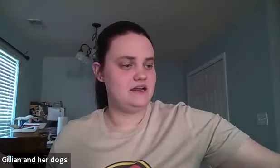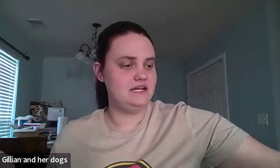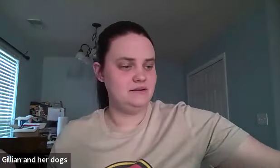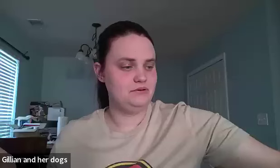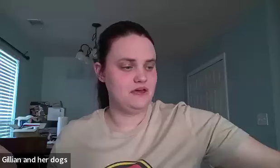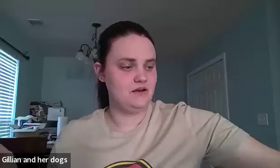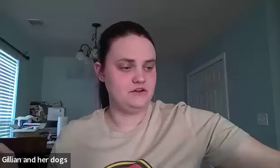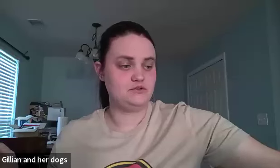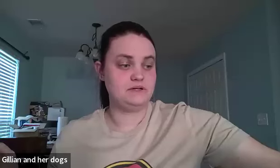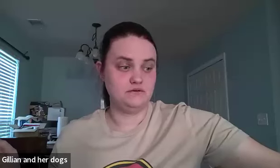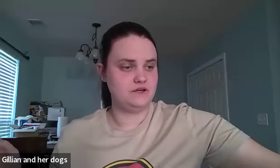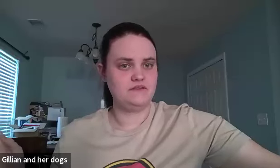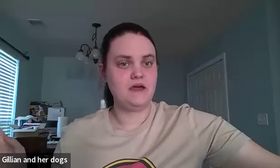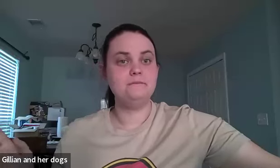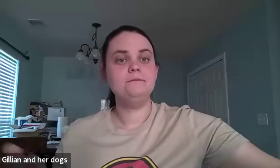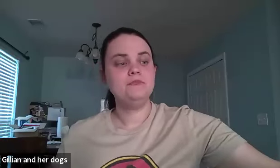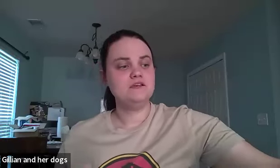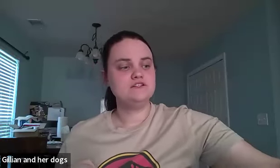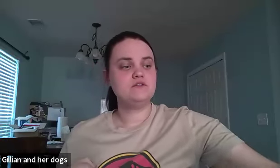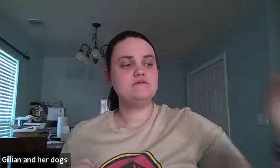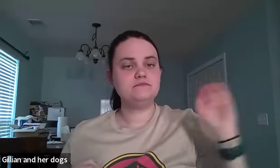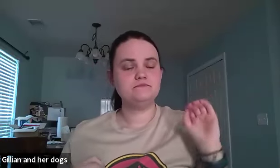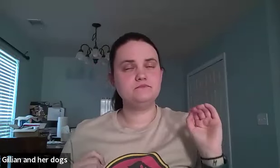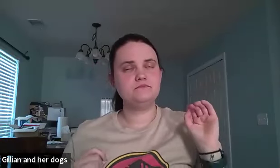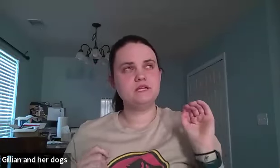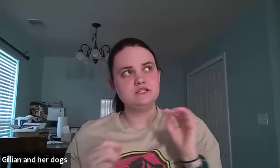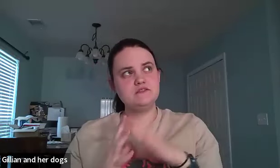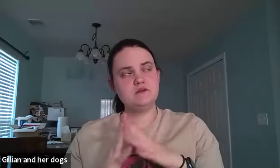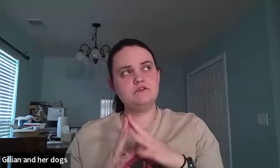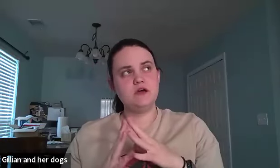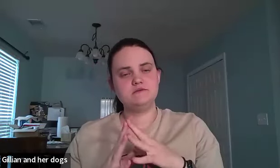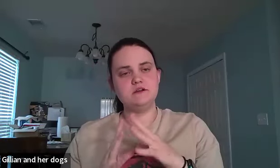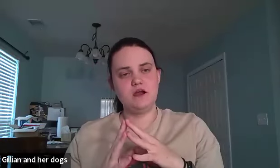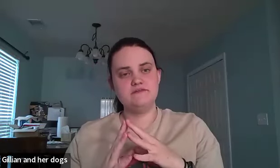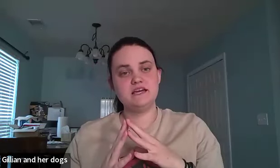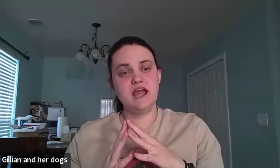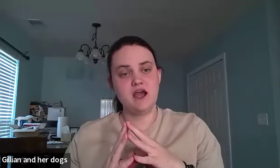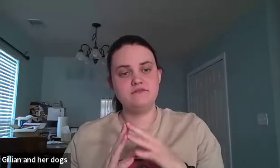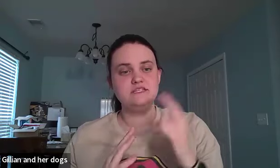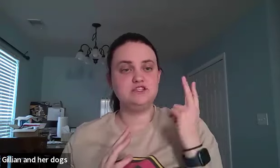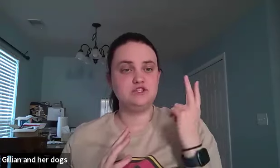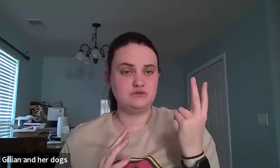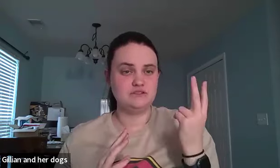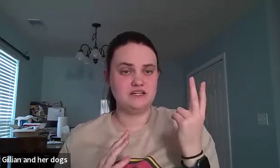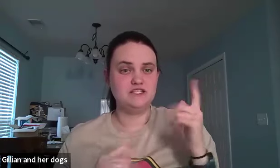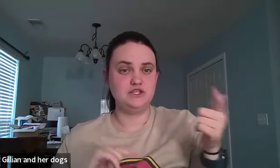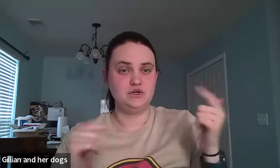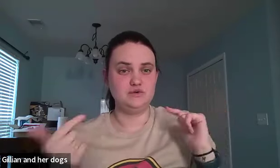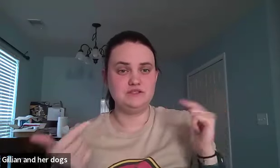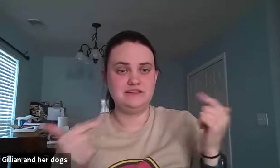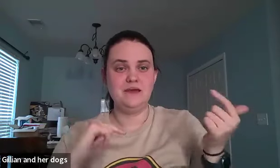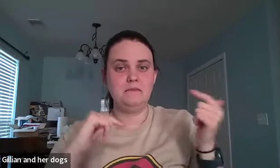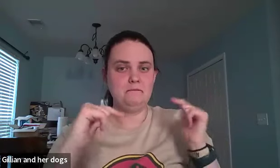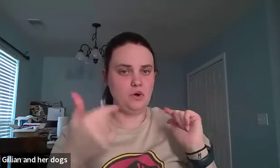and I need to put that on there so I don't forget that. So the interesting thing with husband and wife is I have seen 2 signs used